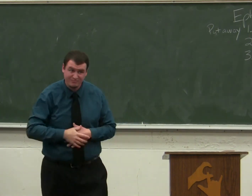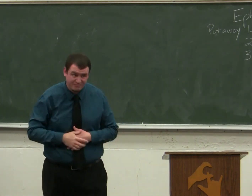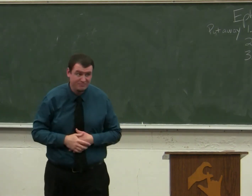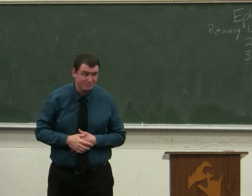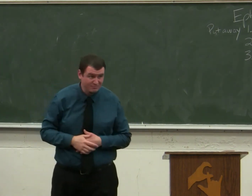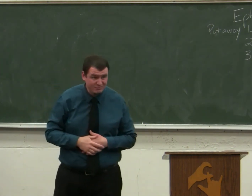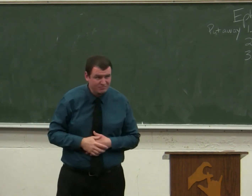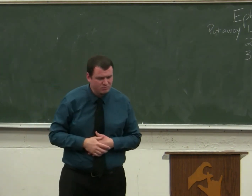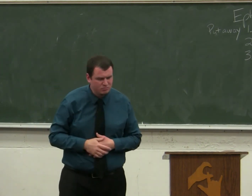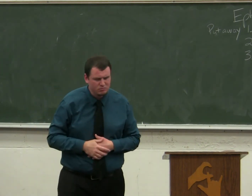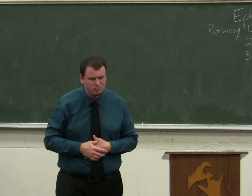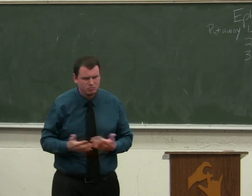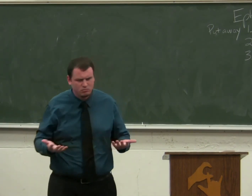especially men.